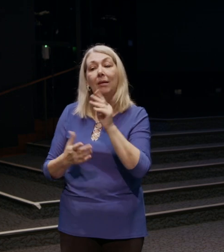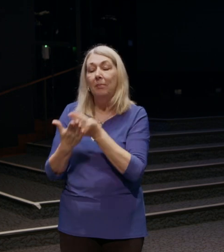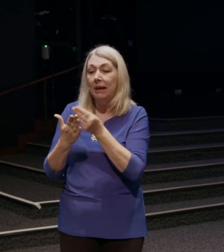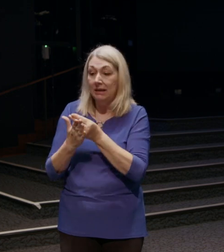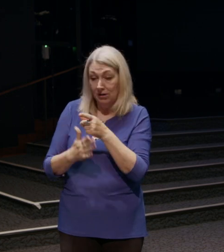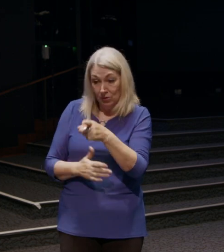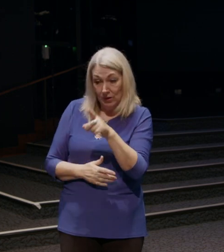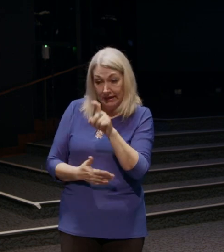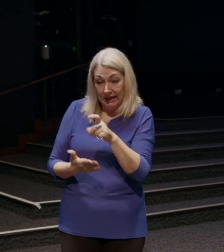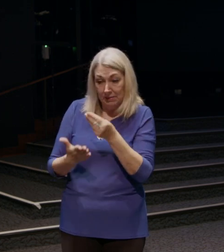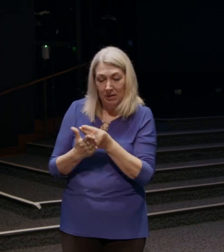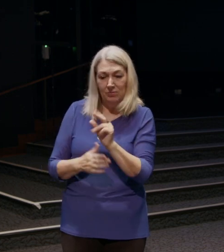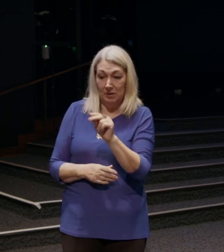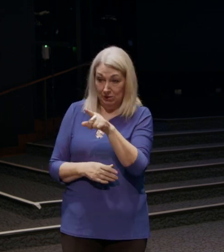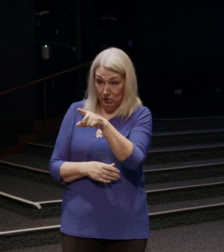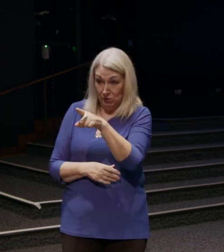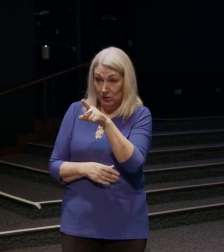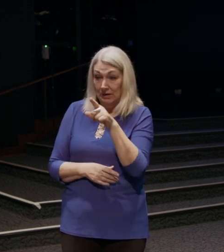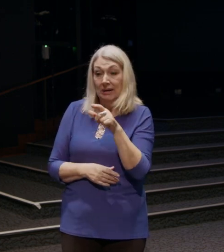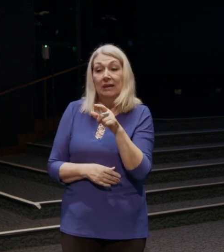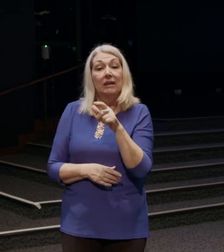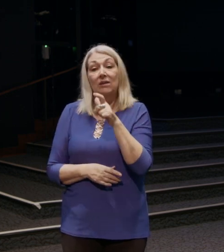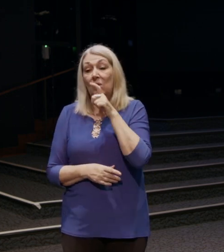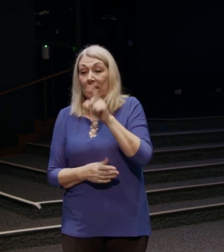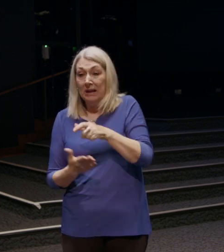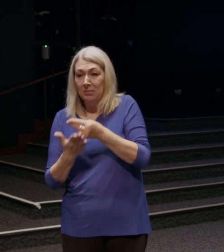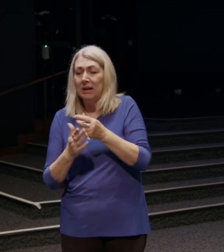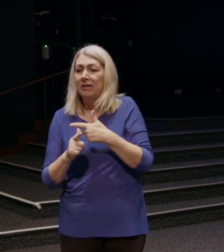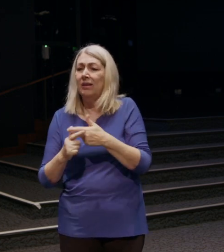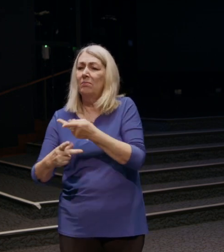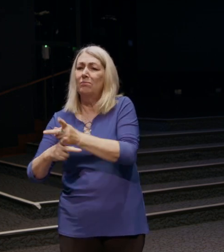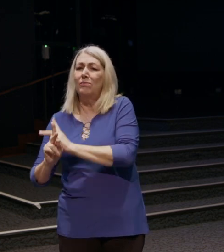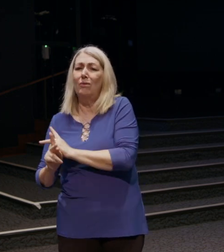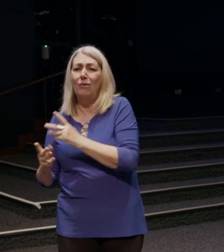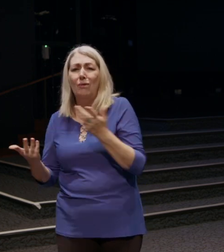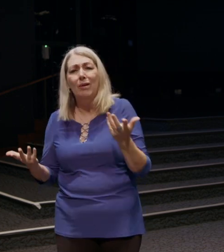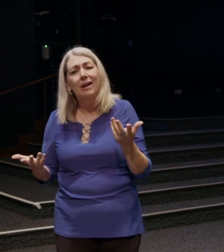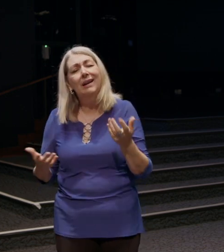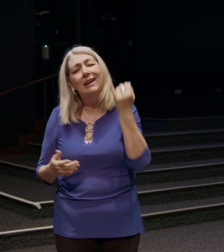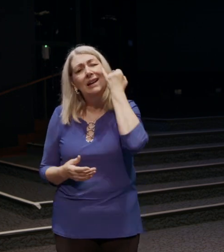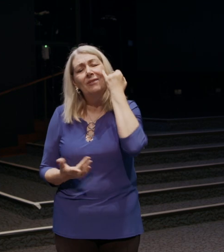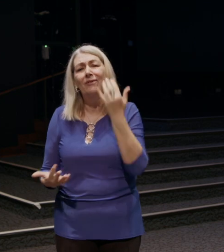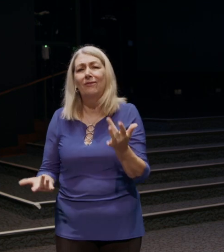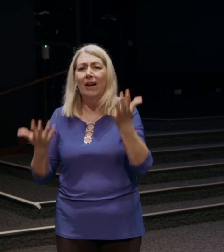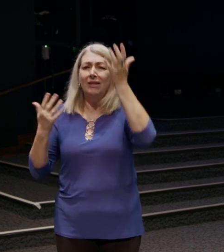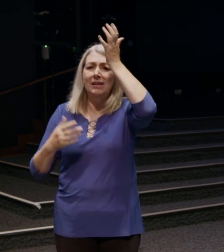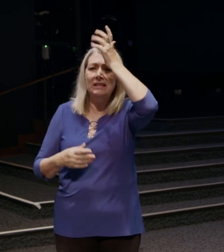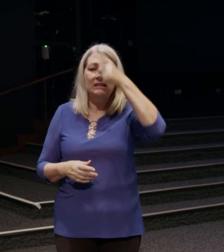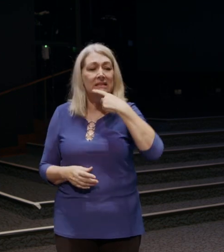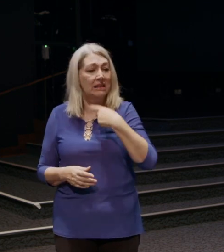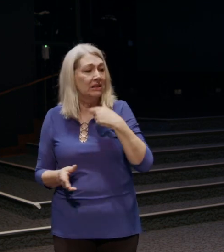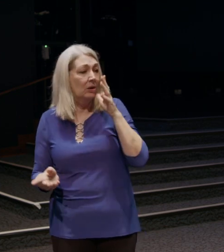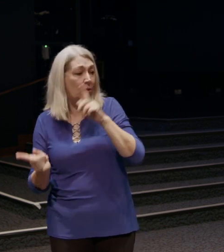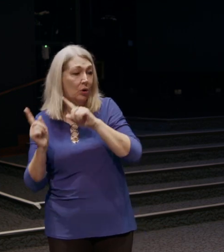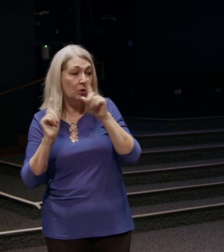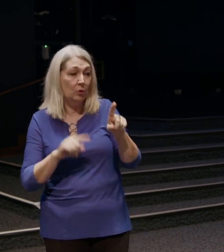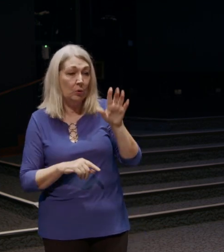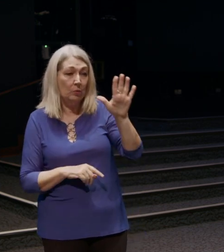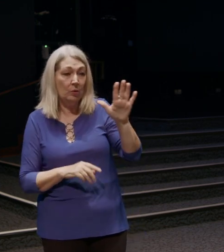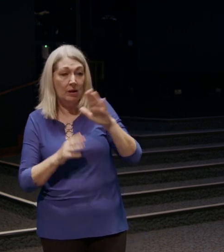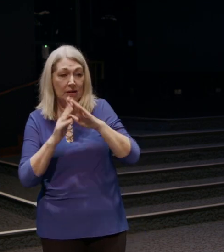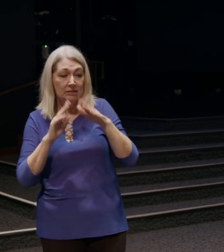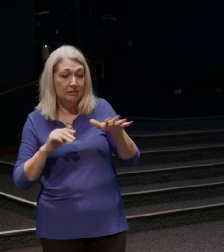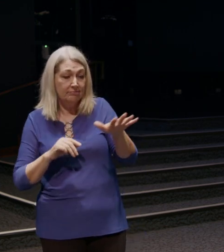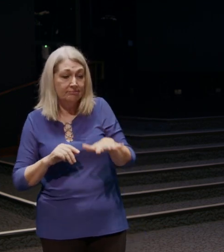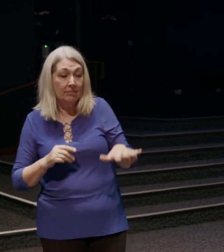kind of what we have to do with loans, right? What if the fire department said, I'll be in your neighborhood until you need